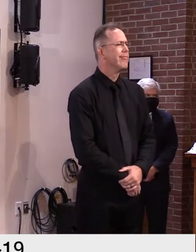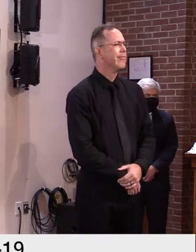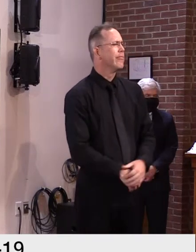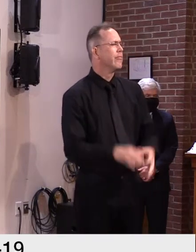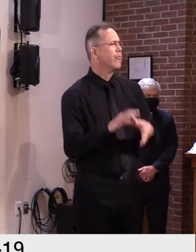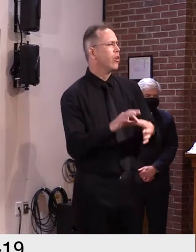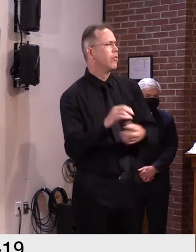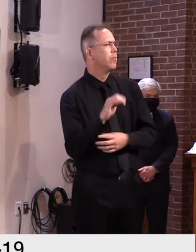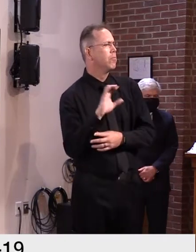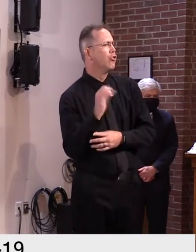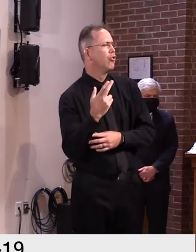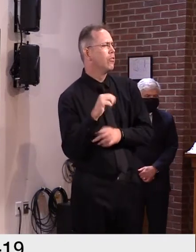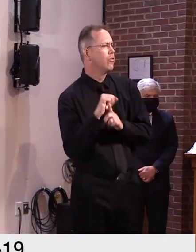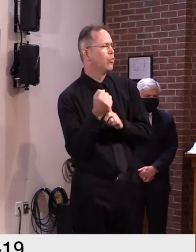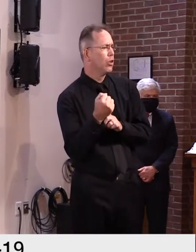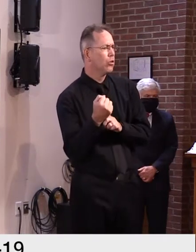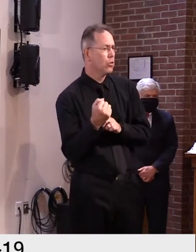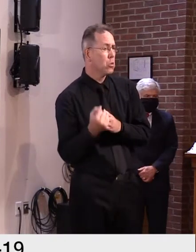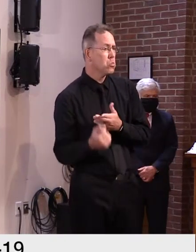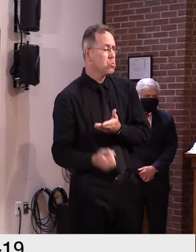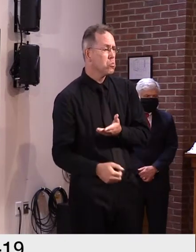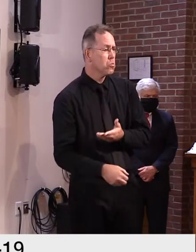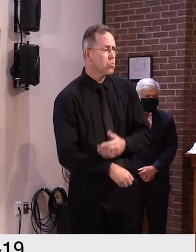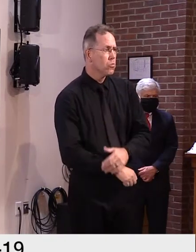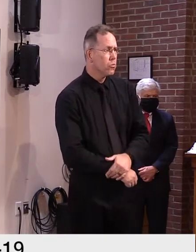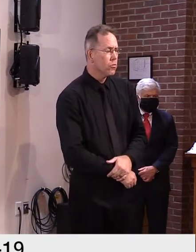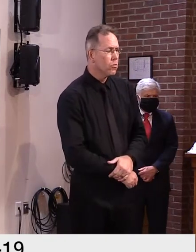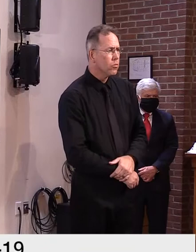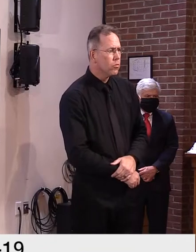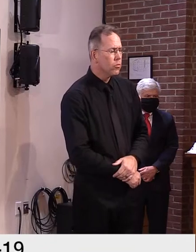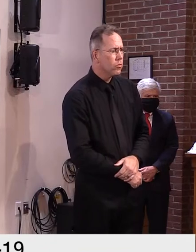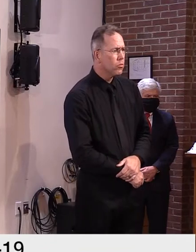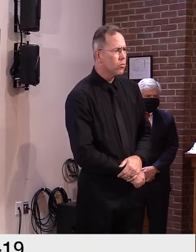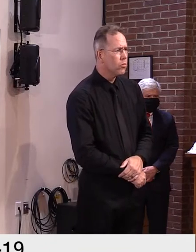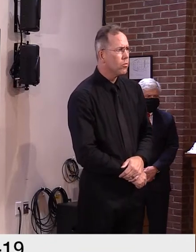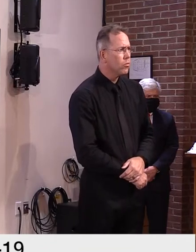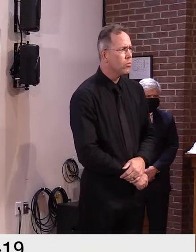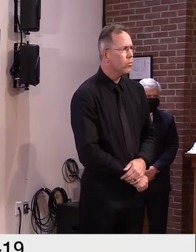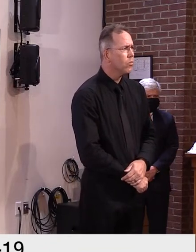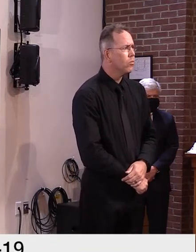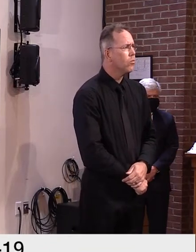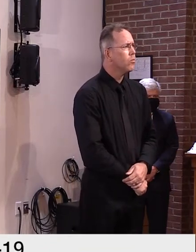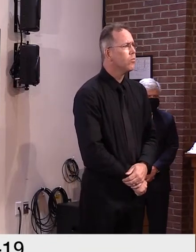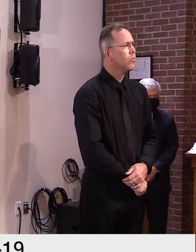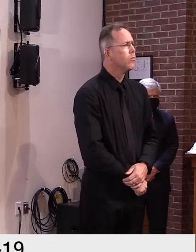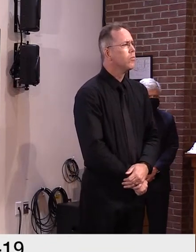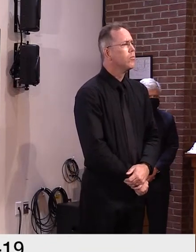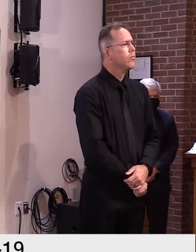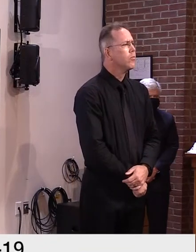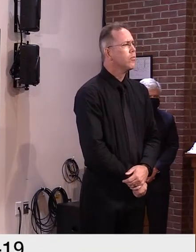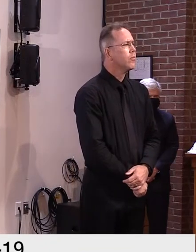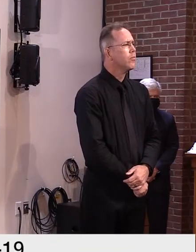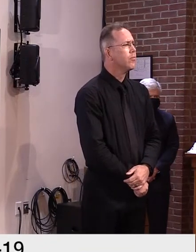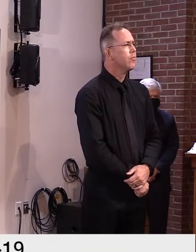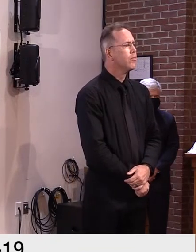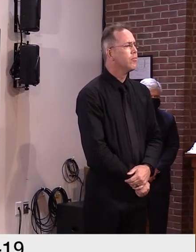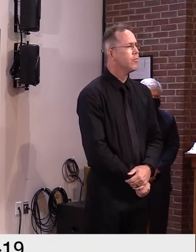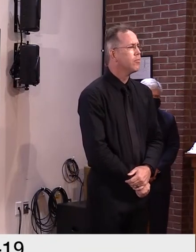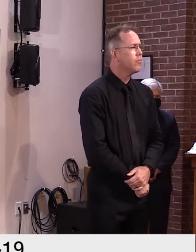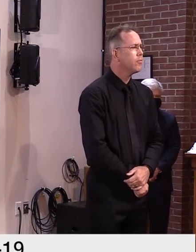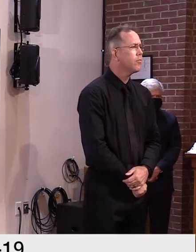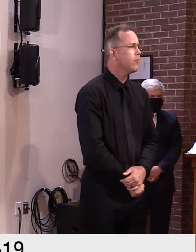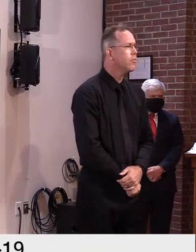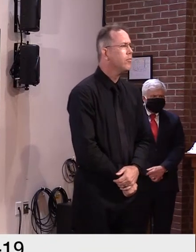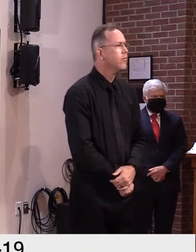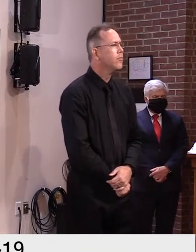as Vermont's highest elected official and probably most publicly known official, when you hear these types of things,